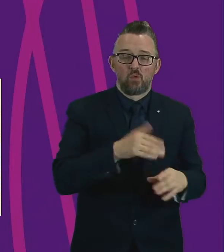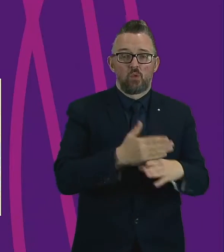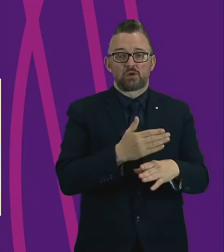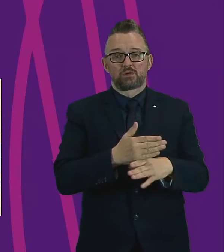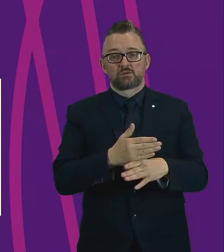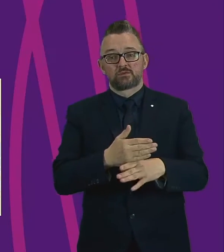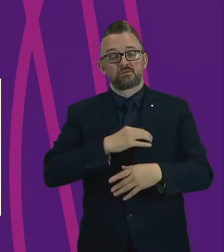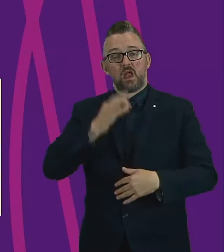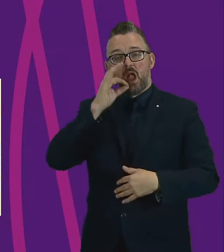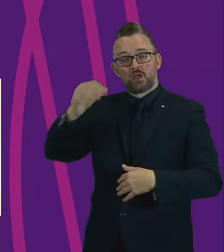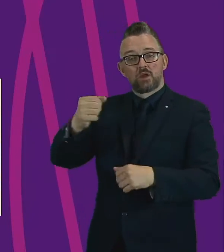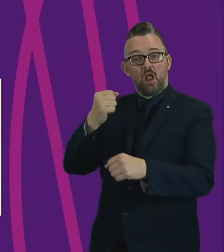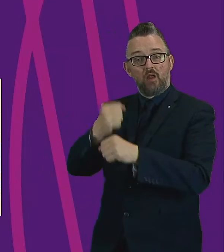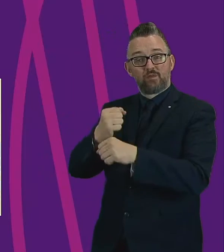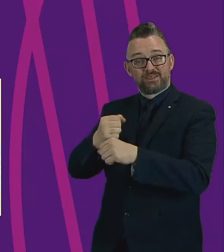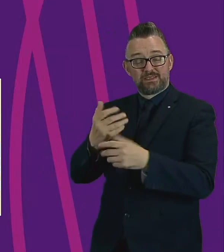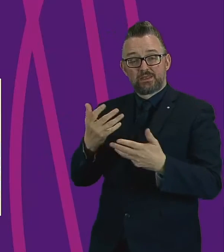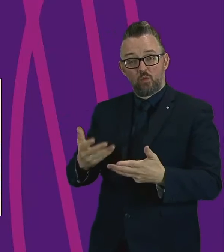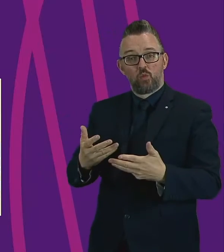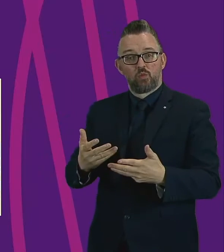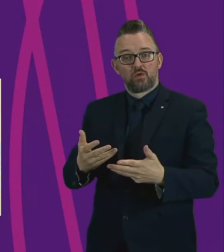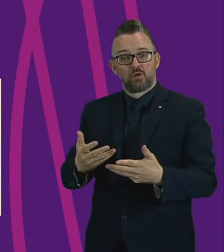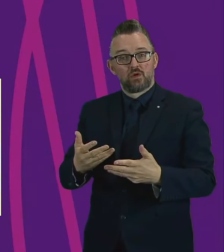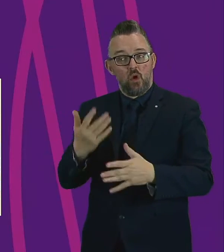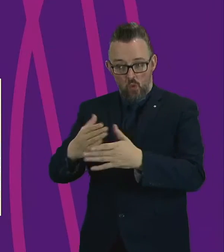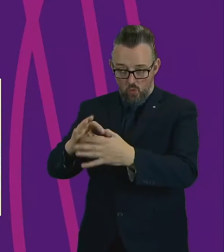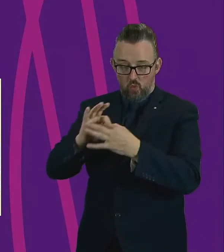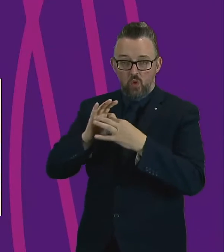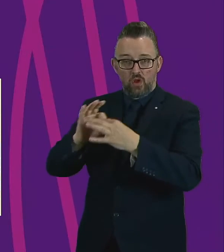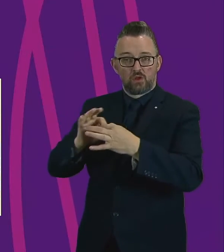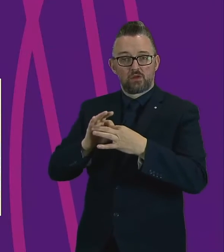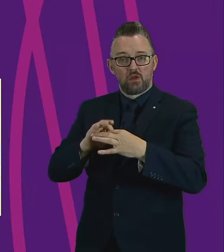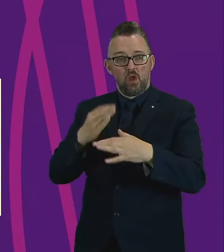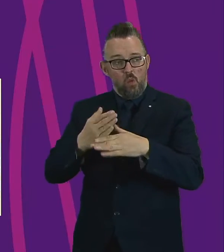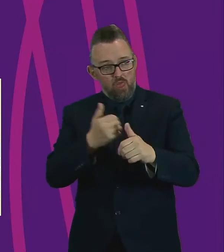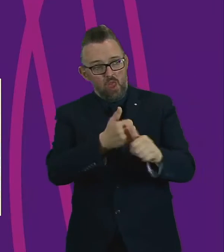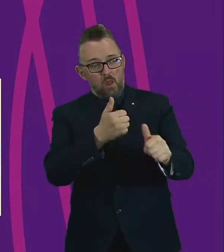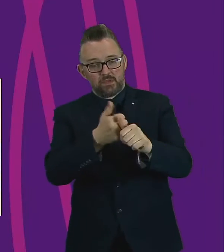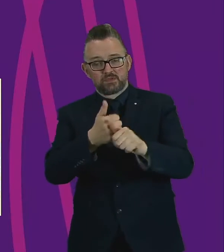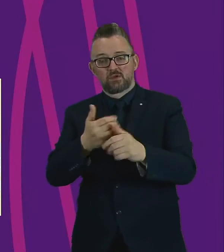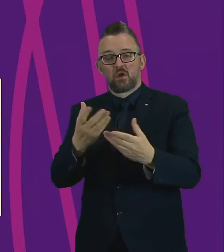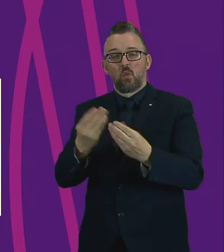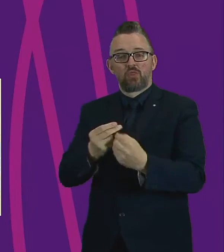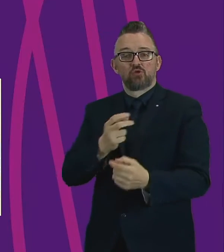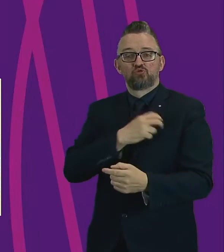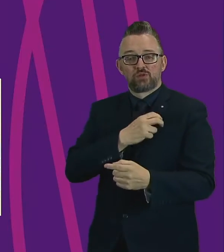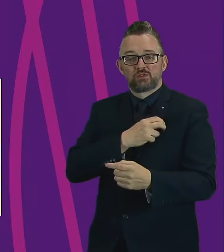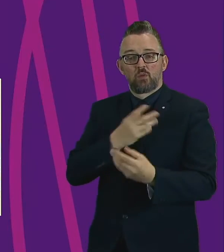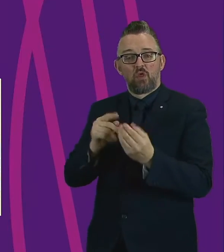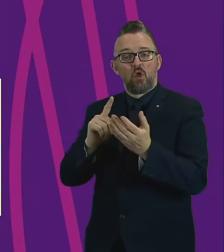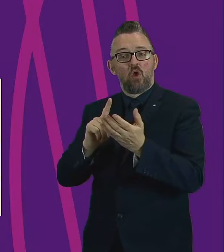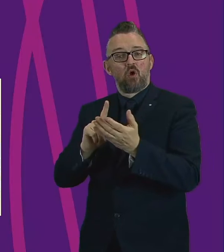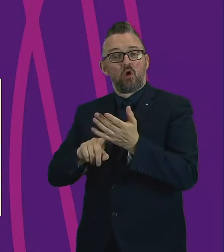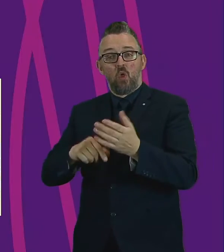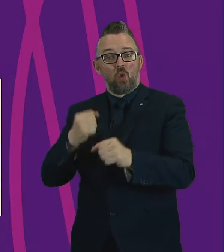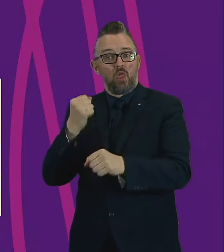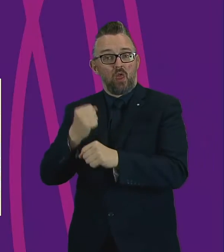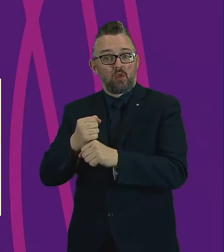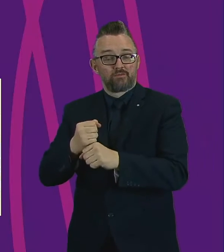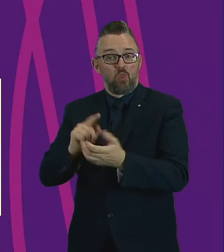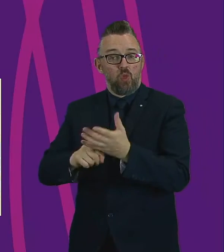call on the government again today to work with us, with employers, with trade unions, with local government, to introduce a